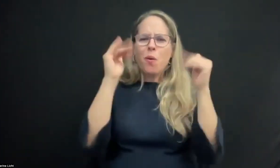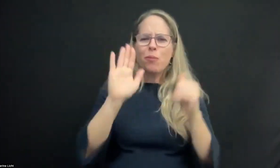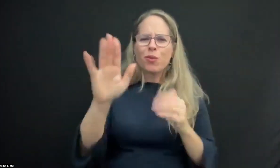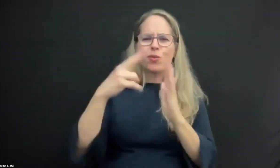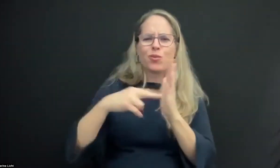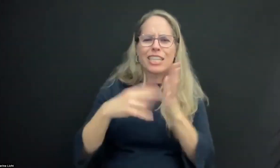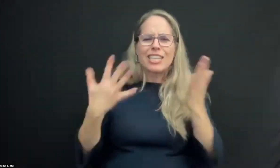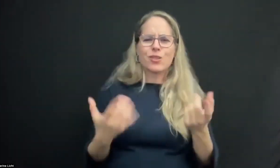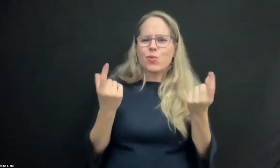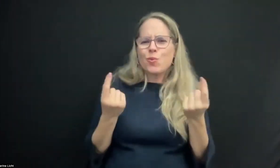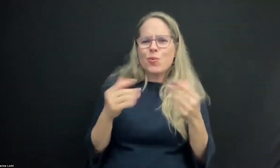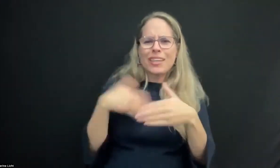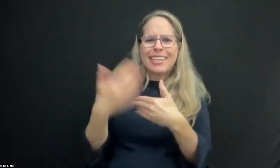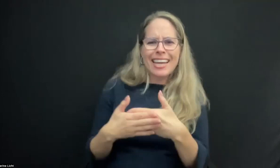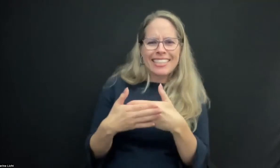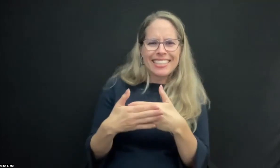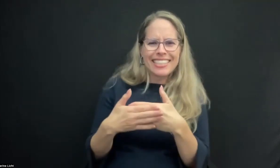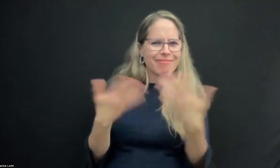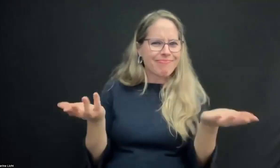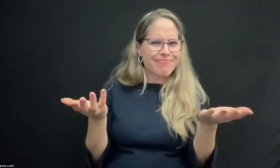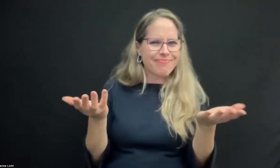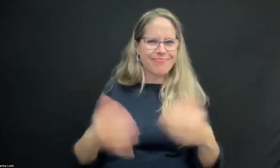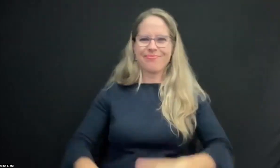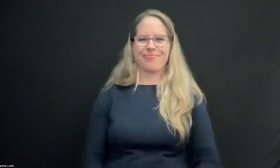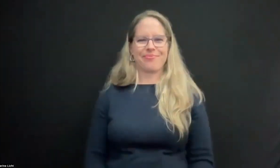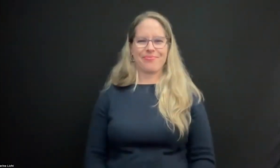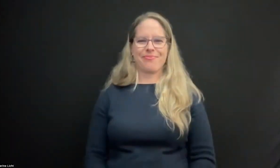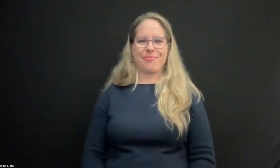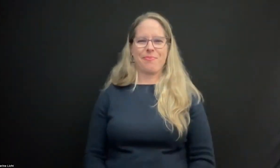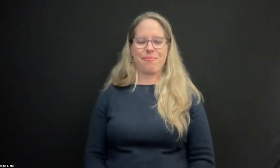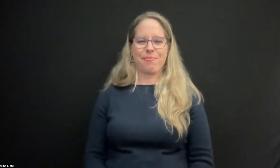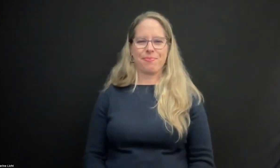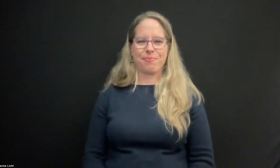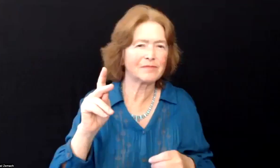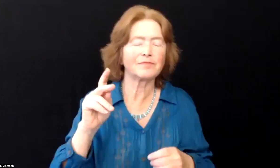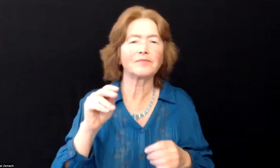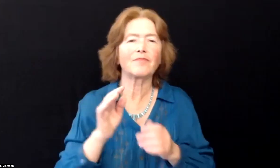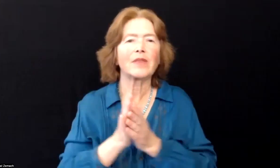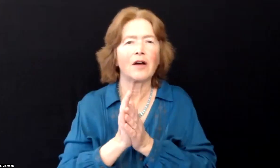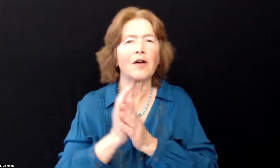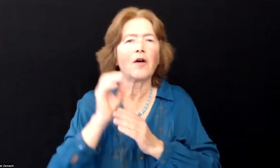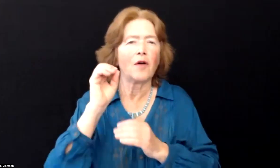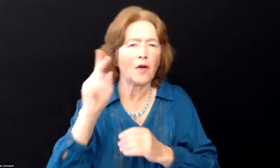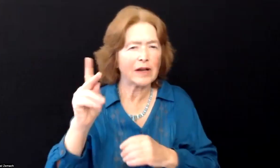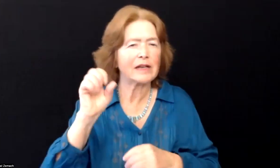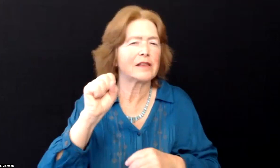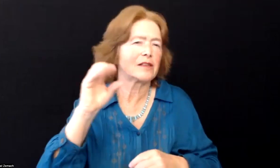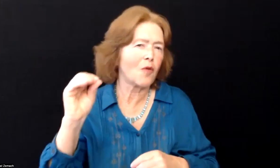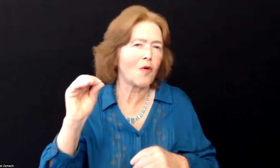what do you hope your readers do after they finish your book? What do you want them to do next? This is